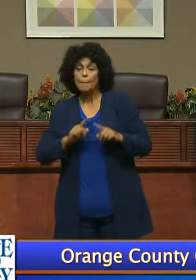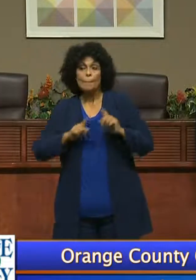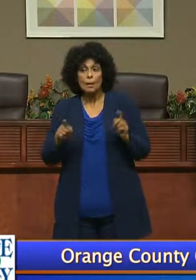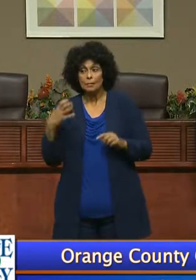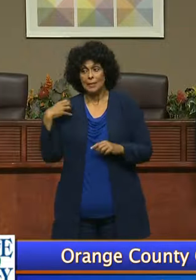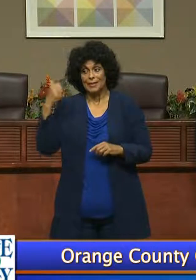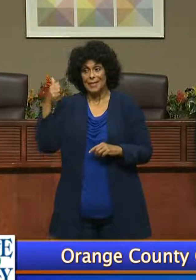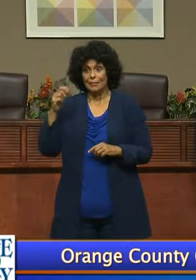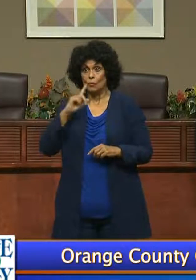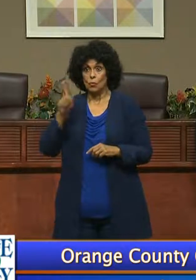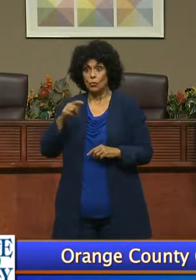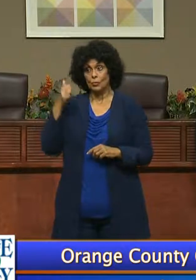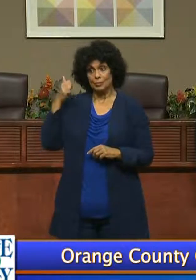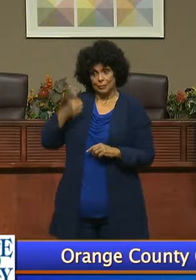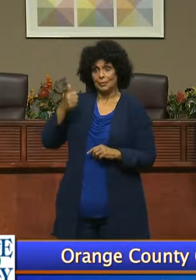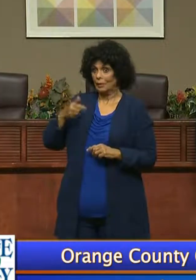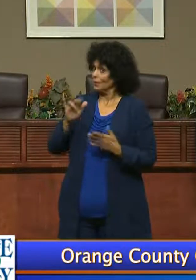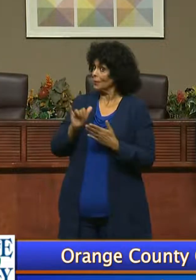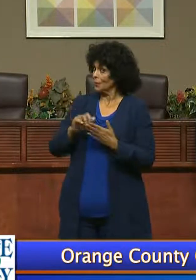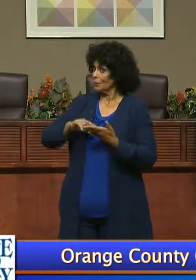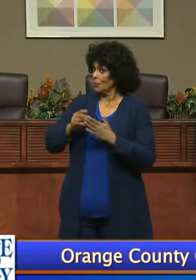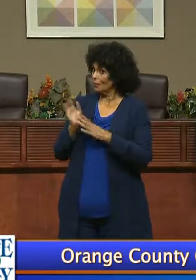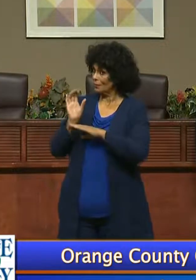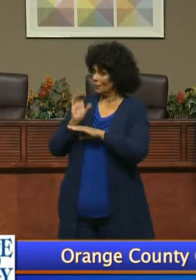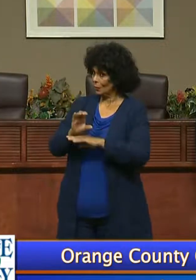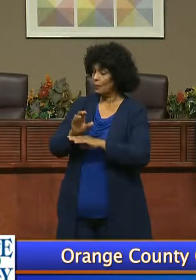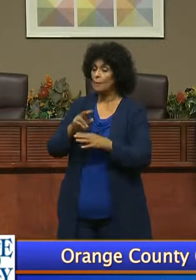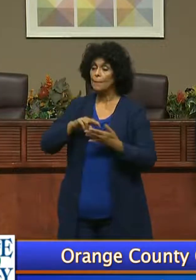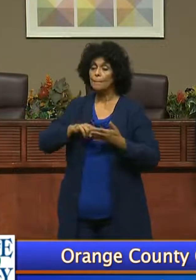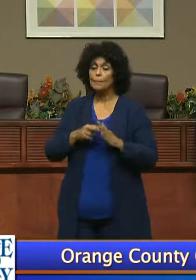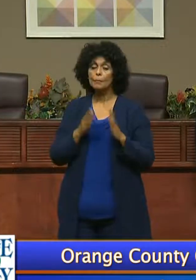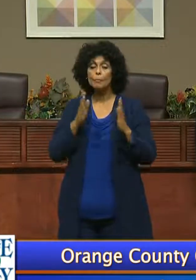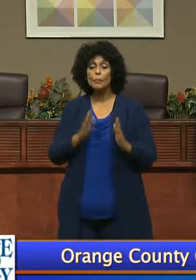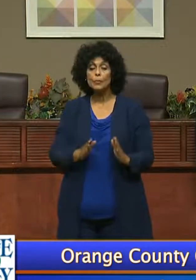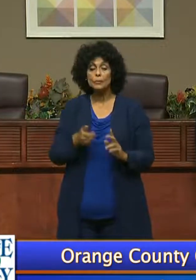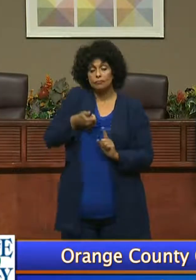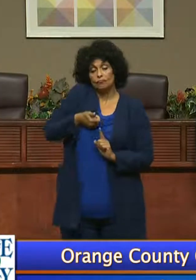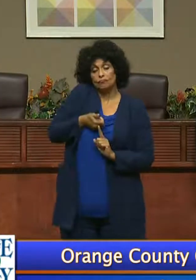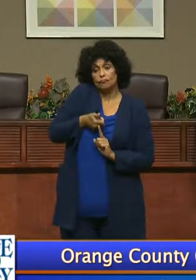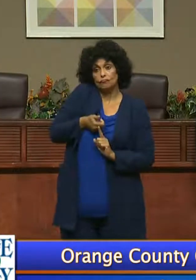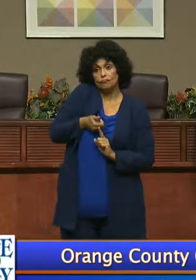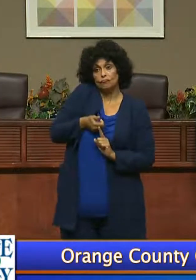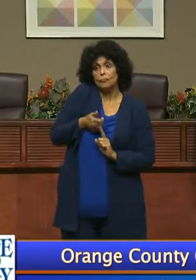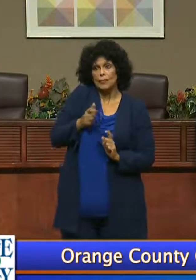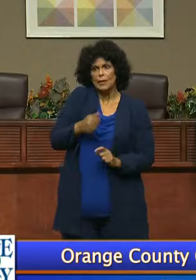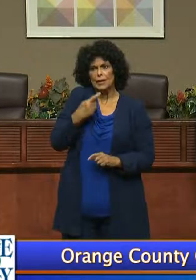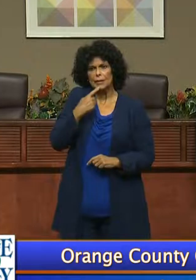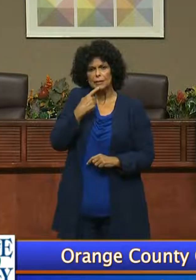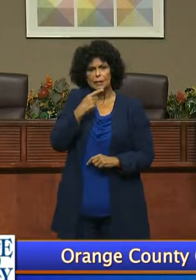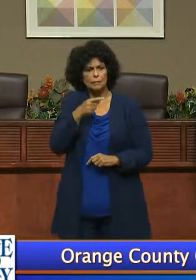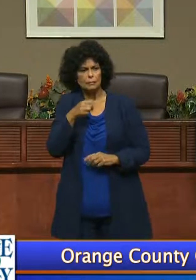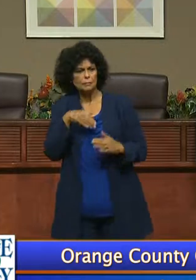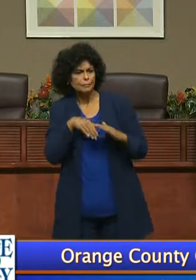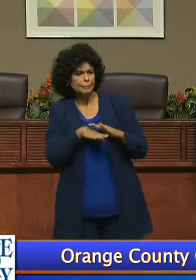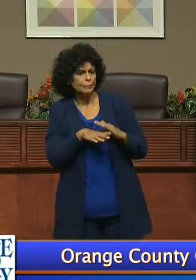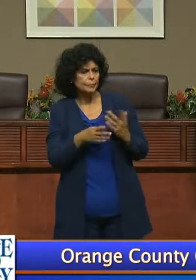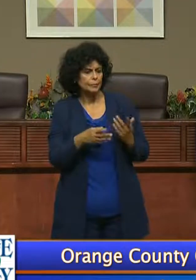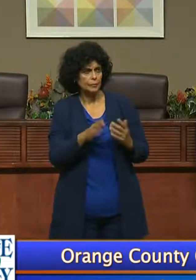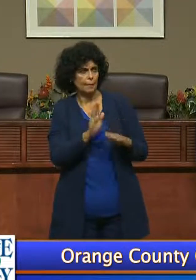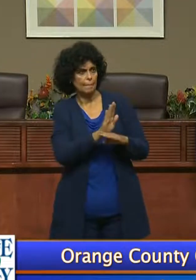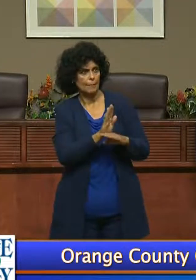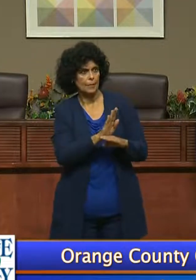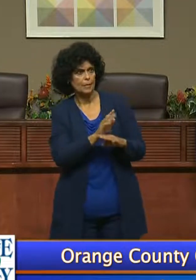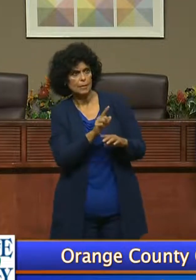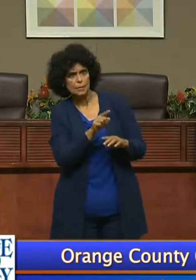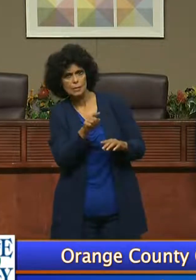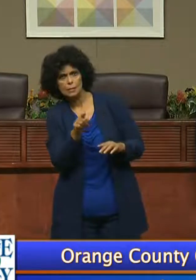an enforcement tool because it provides our residents with the ability to demand from places of business